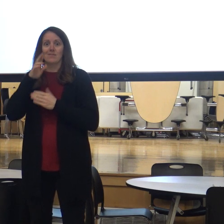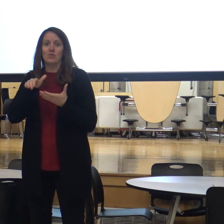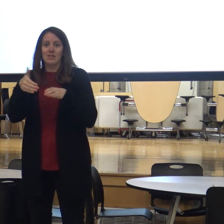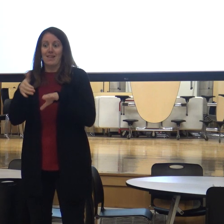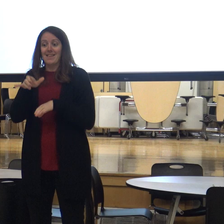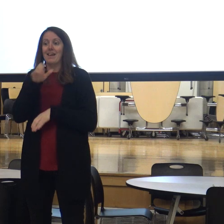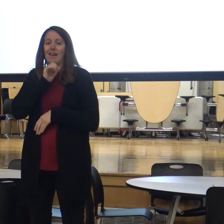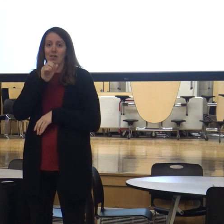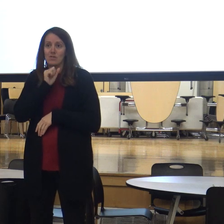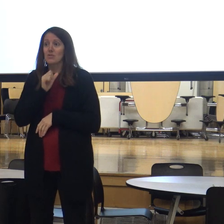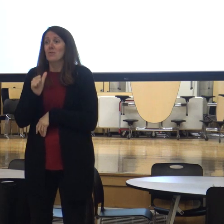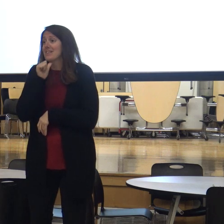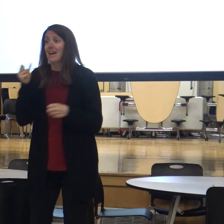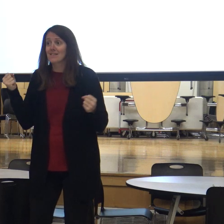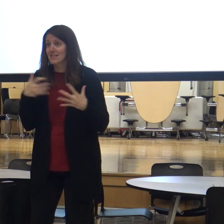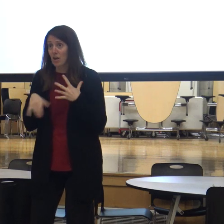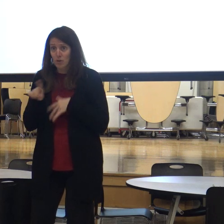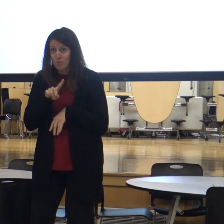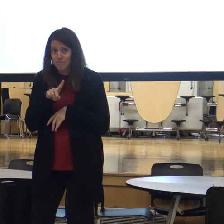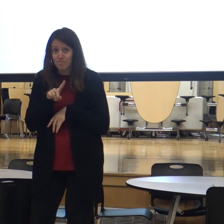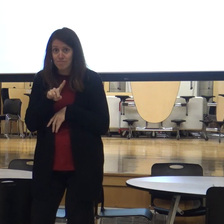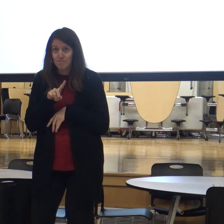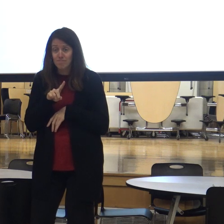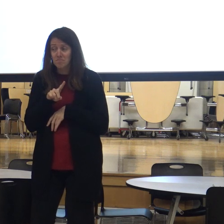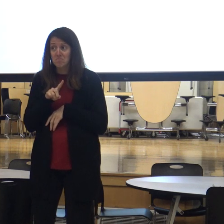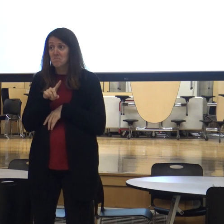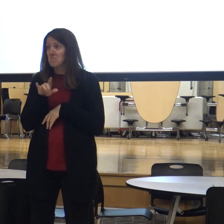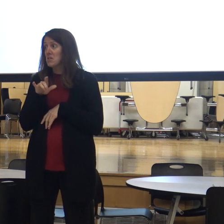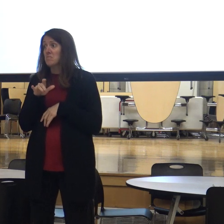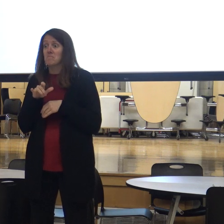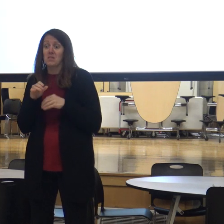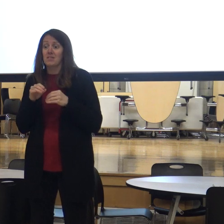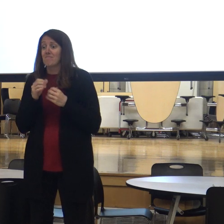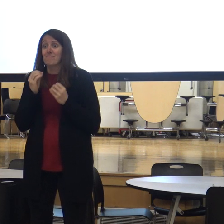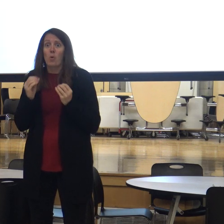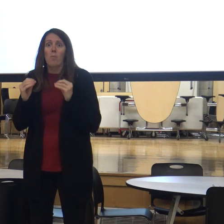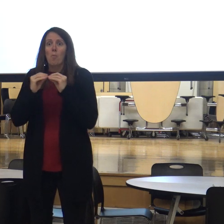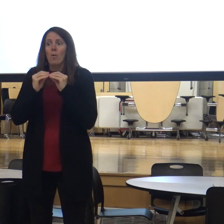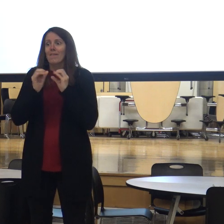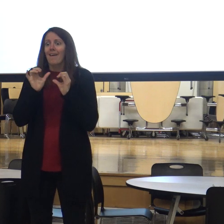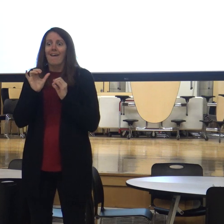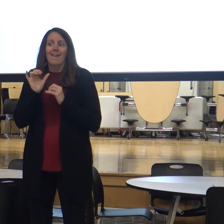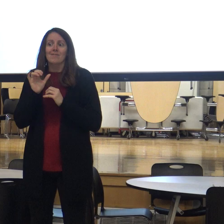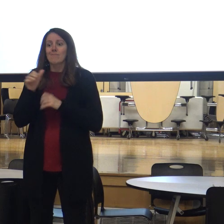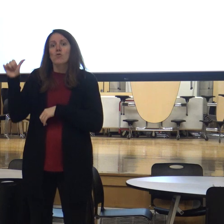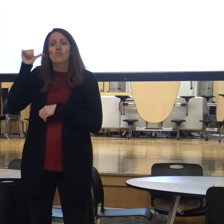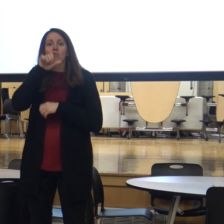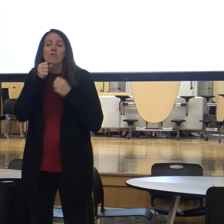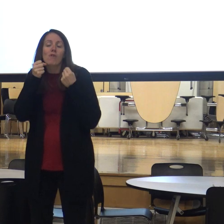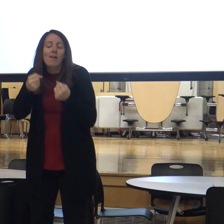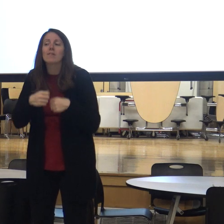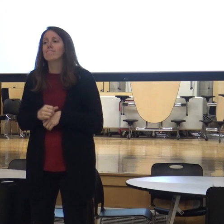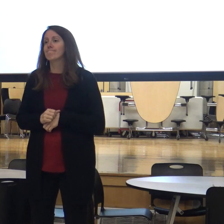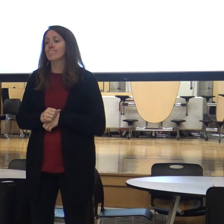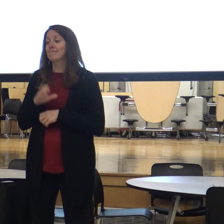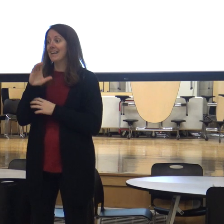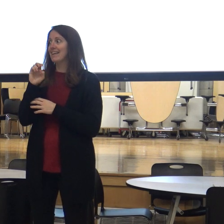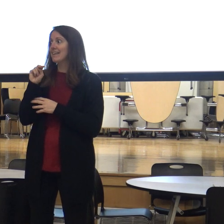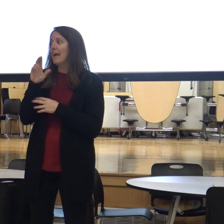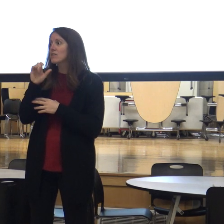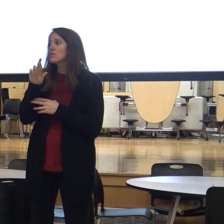more than we talk about drunk driving, any more than we talk about cancer, that we talk about things that maybe we have a little bit of control